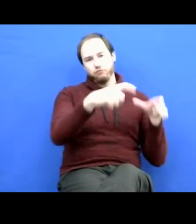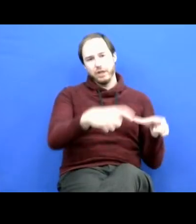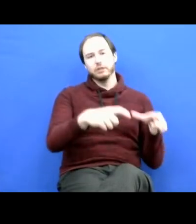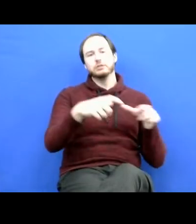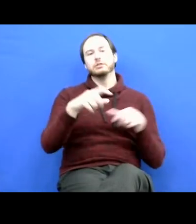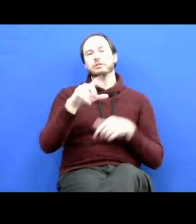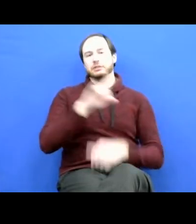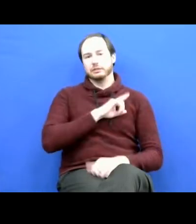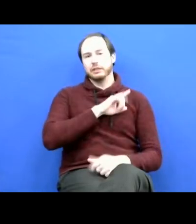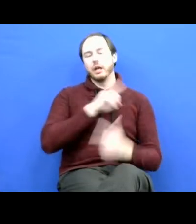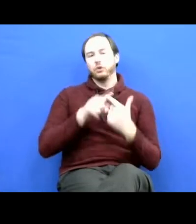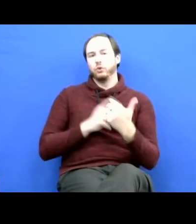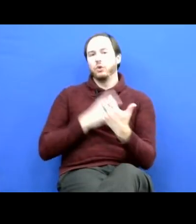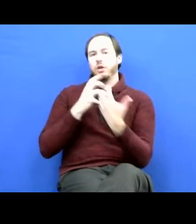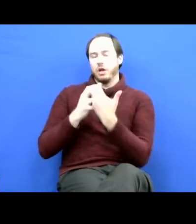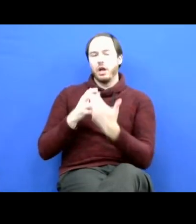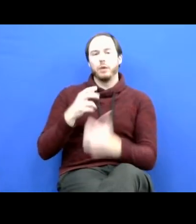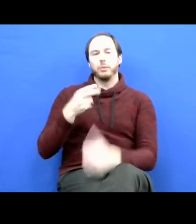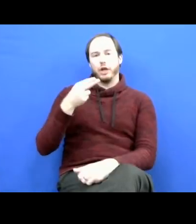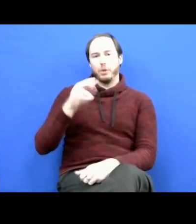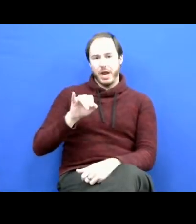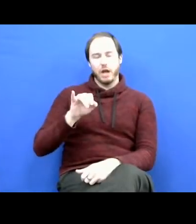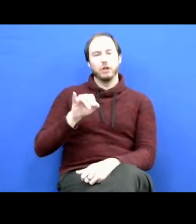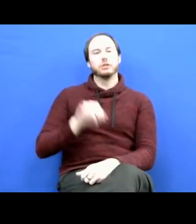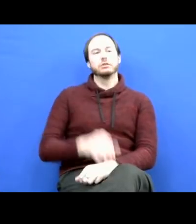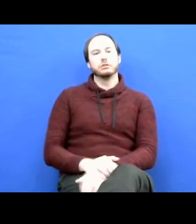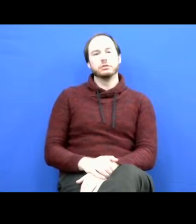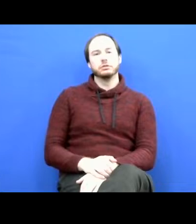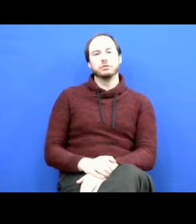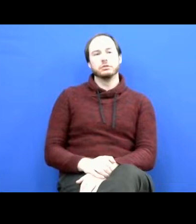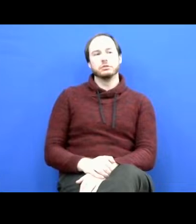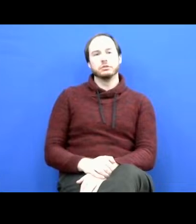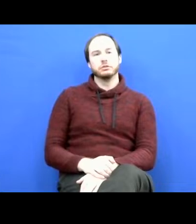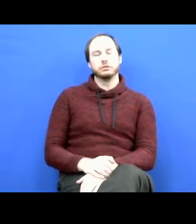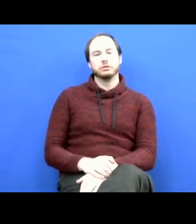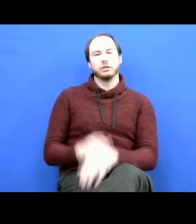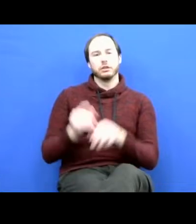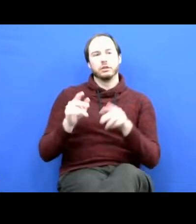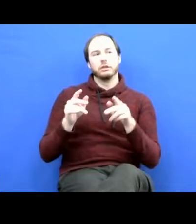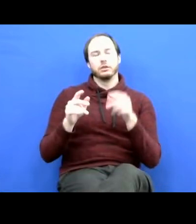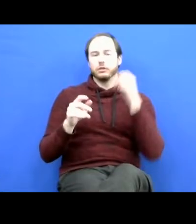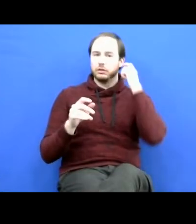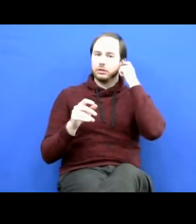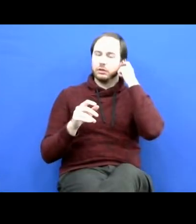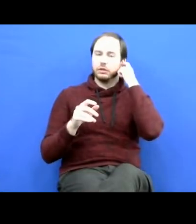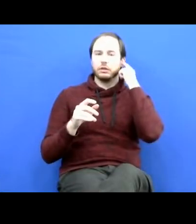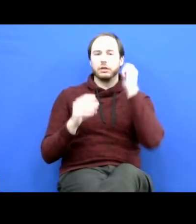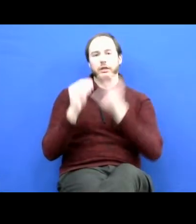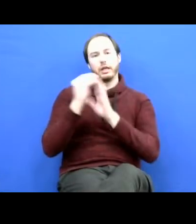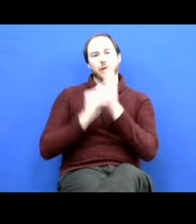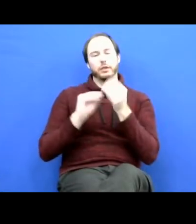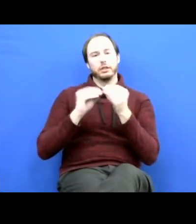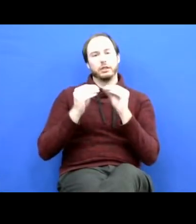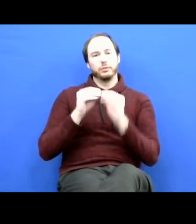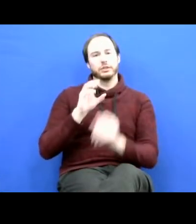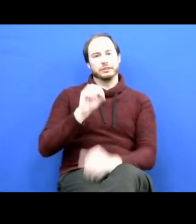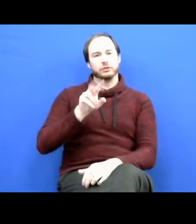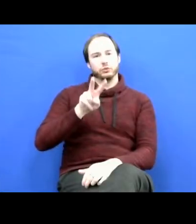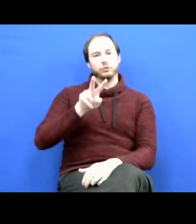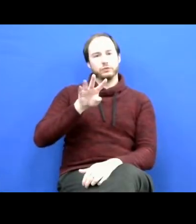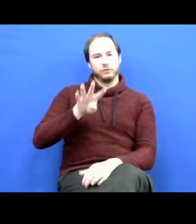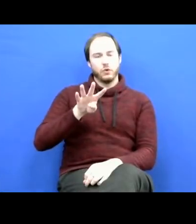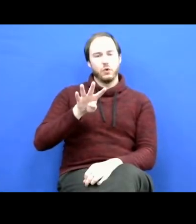to accommodate the hearing impaired. That's permit application number